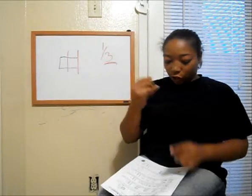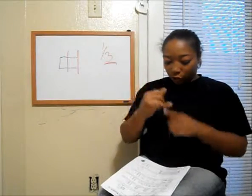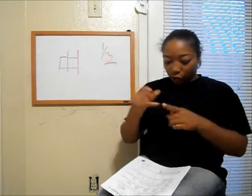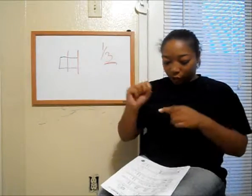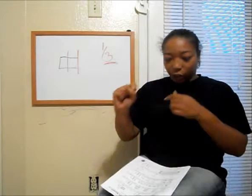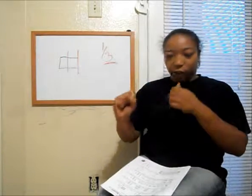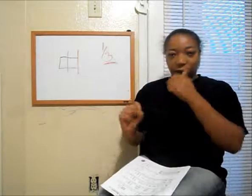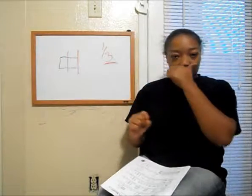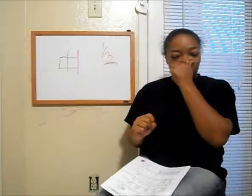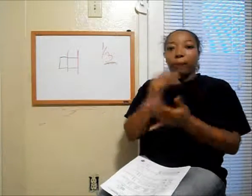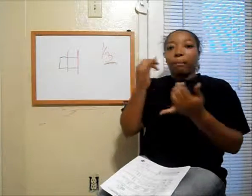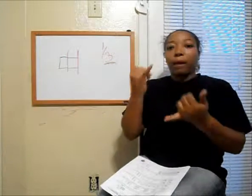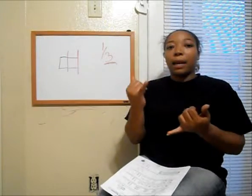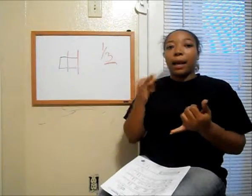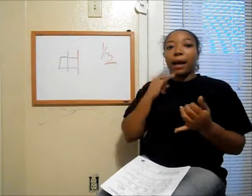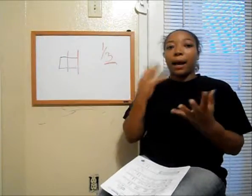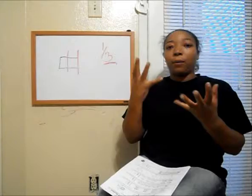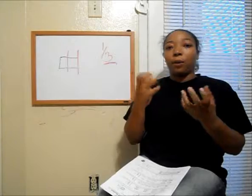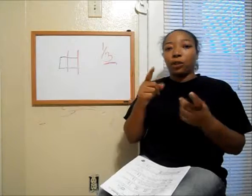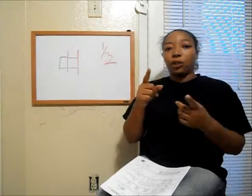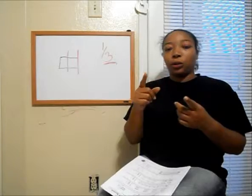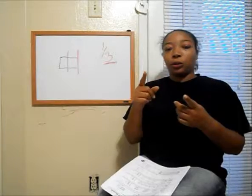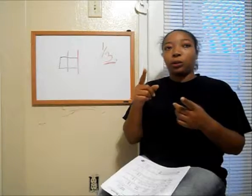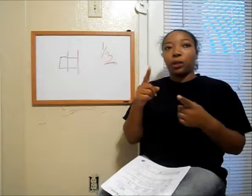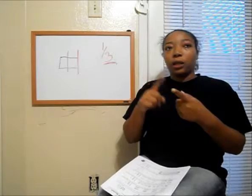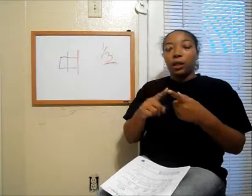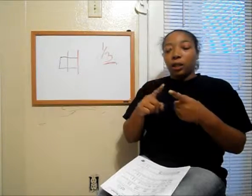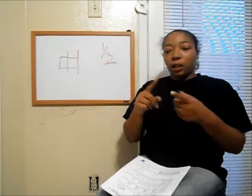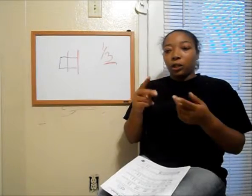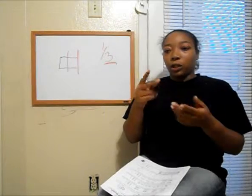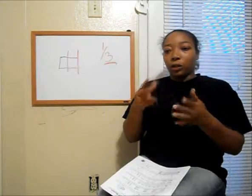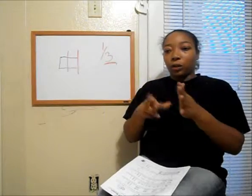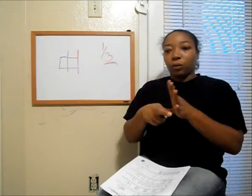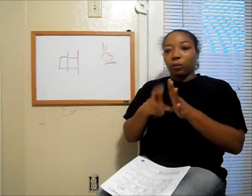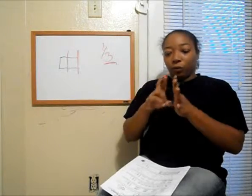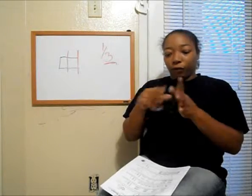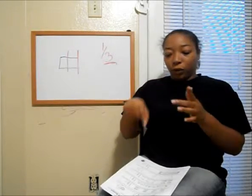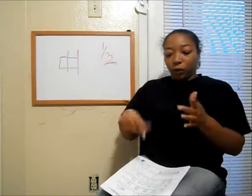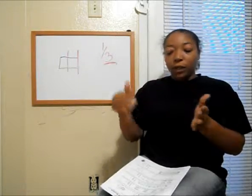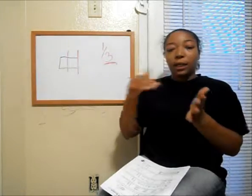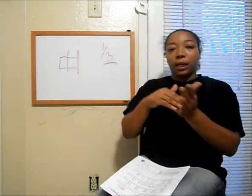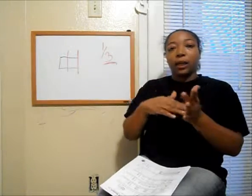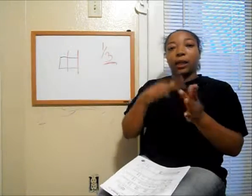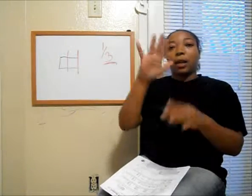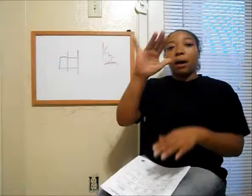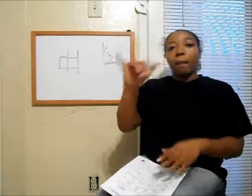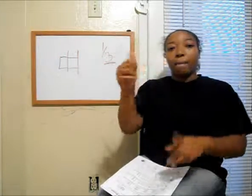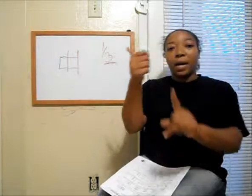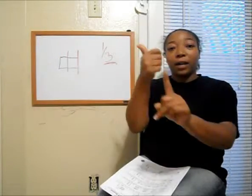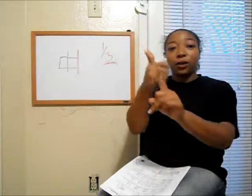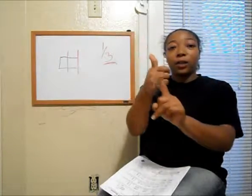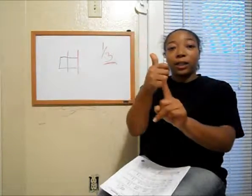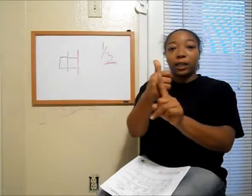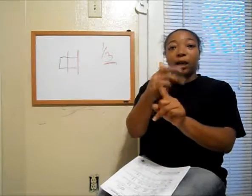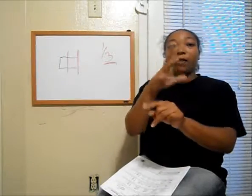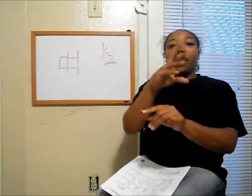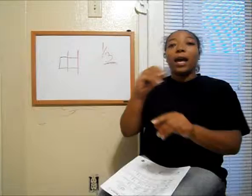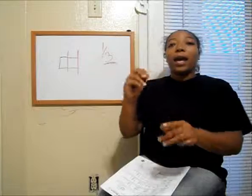2 inches. Now I want you to review this again by yourself